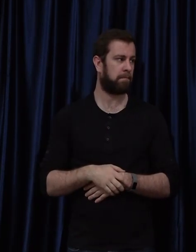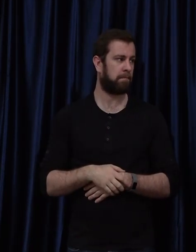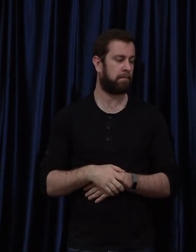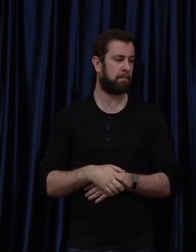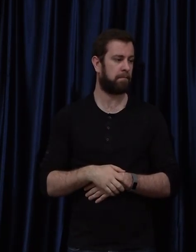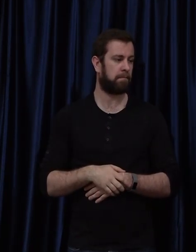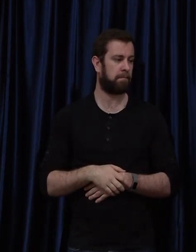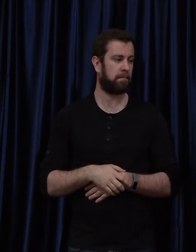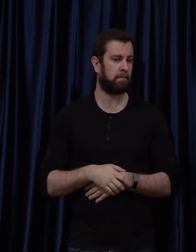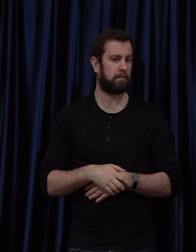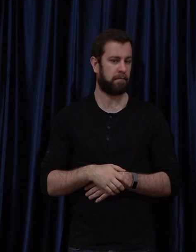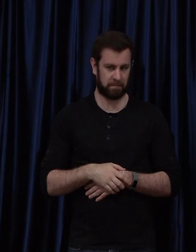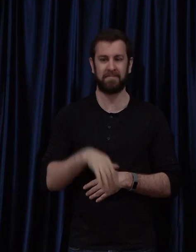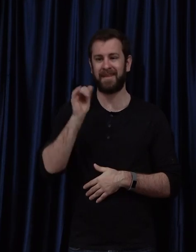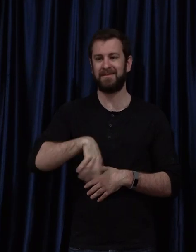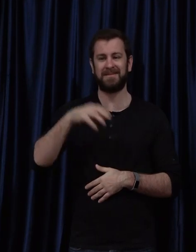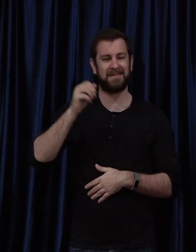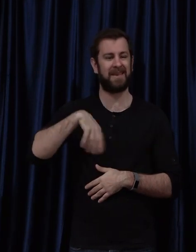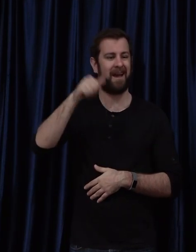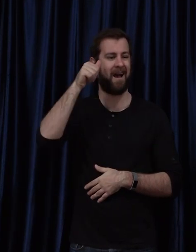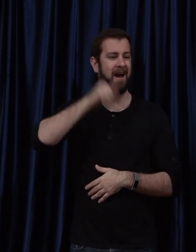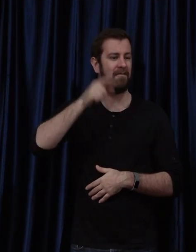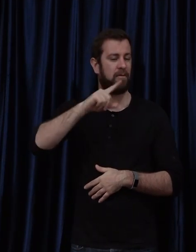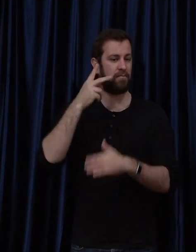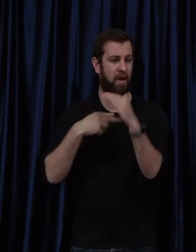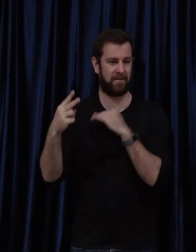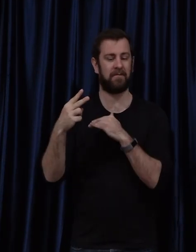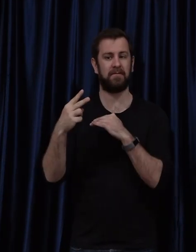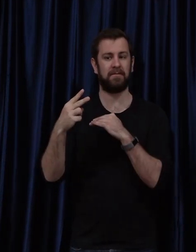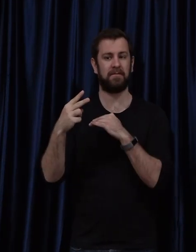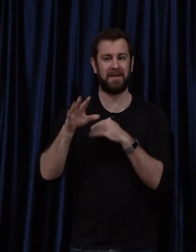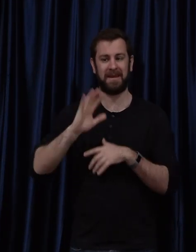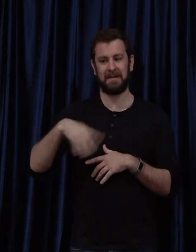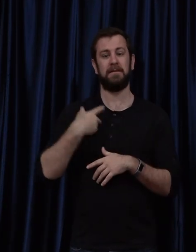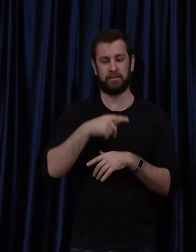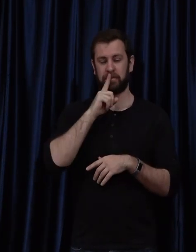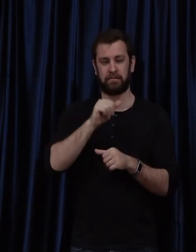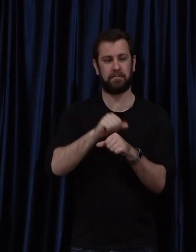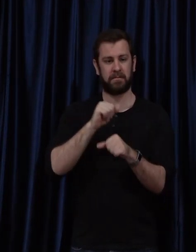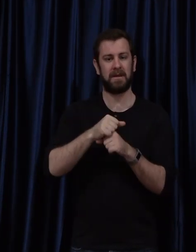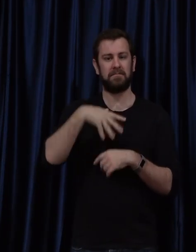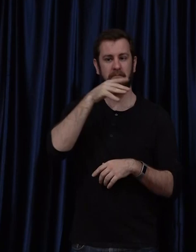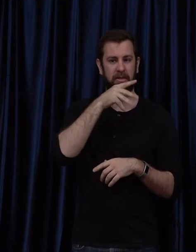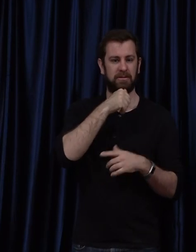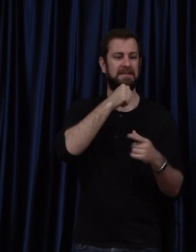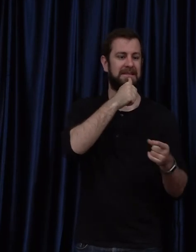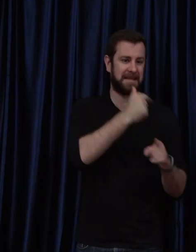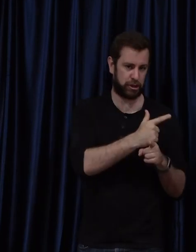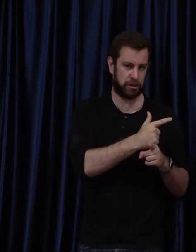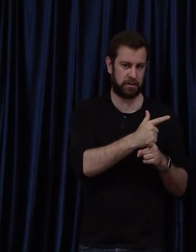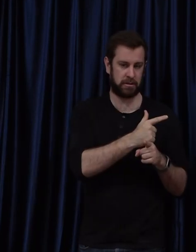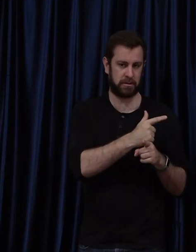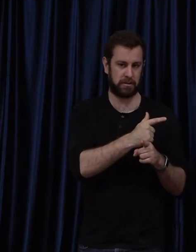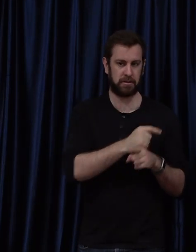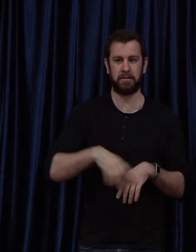Umayma was the aunt of the Prophet sallallahu alaihi wasallam, his maternal aunt, his paternal aunt, the daughter